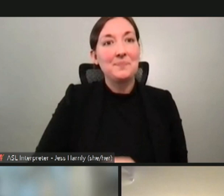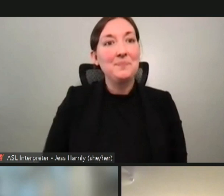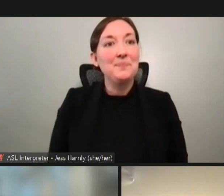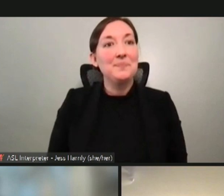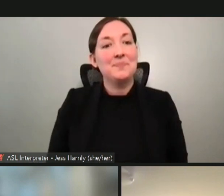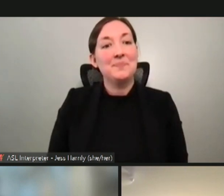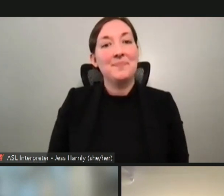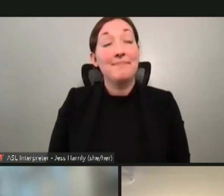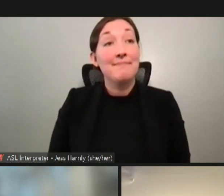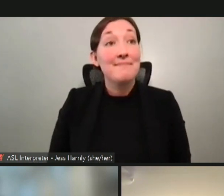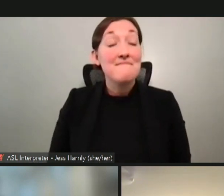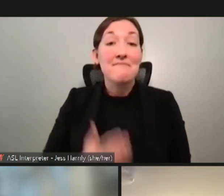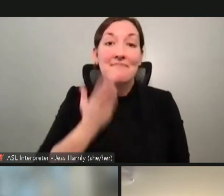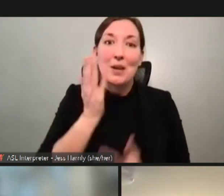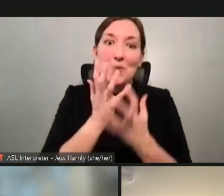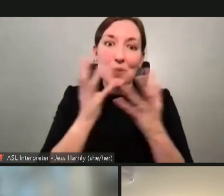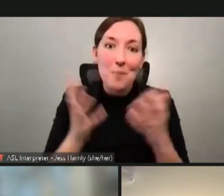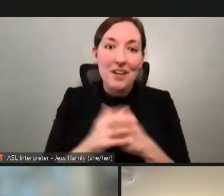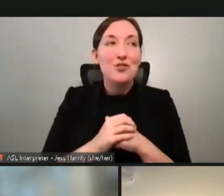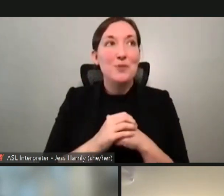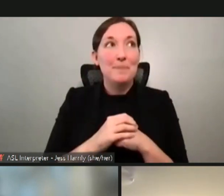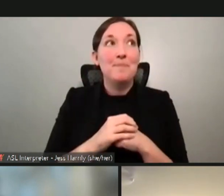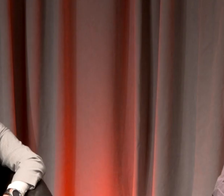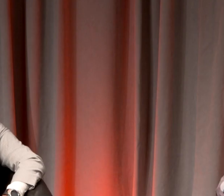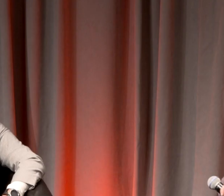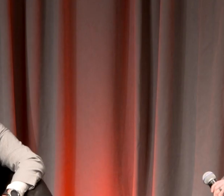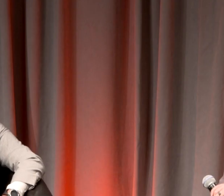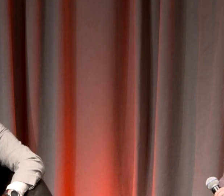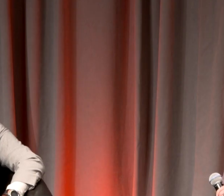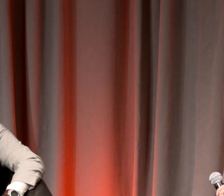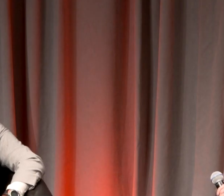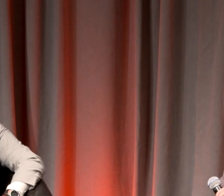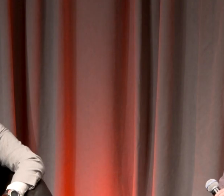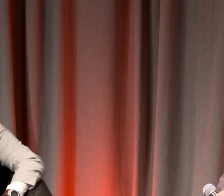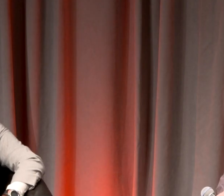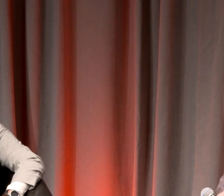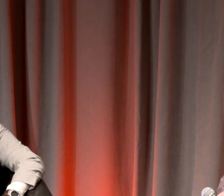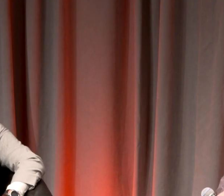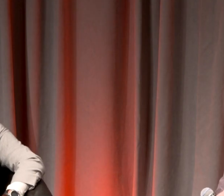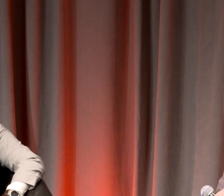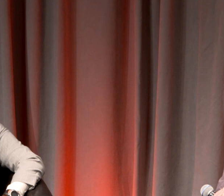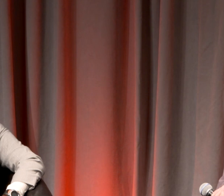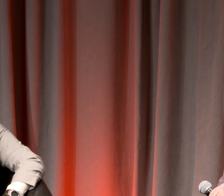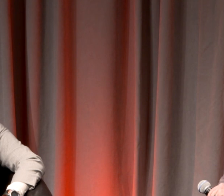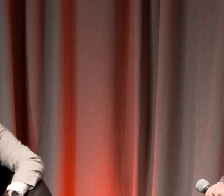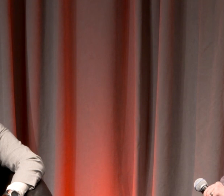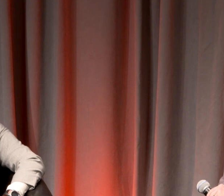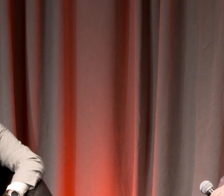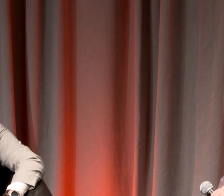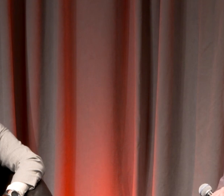Thank you so much. And what you're getting at is not conflating configuration with competence.